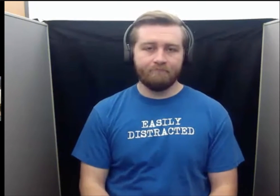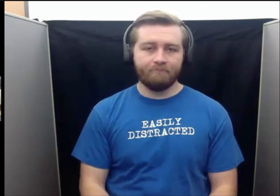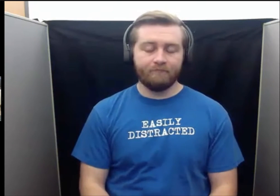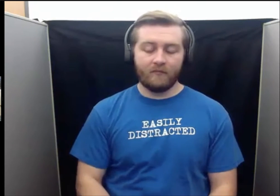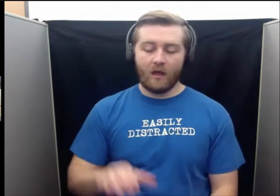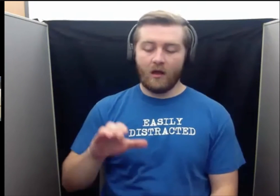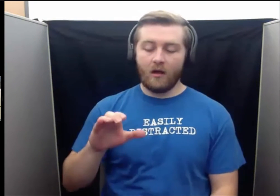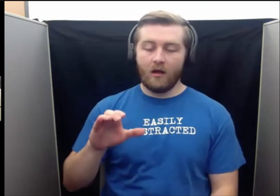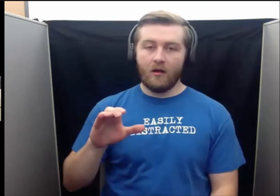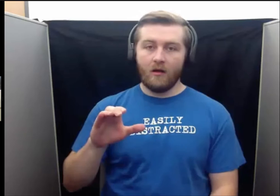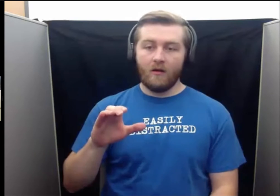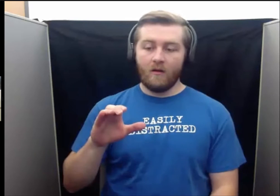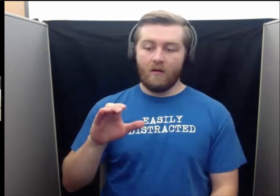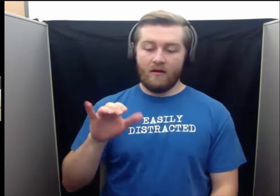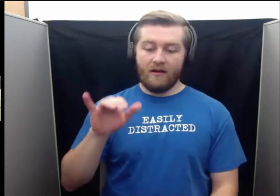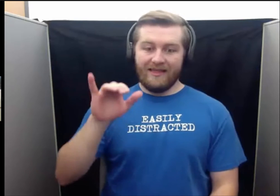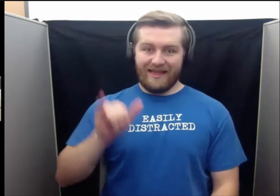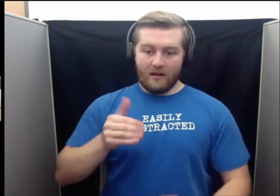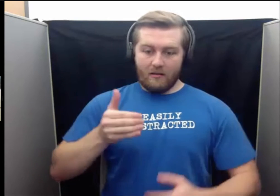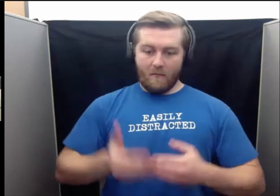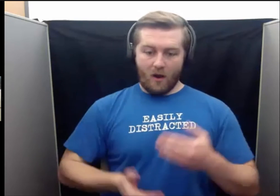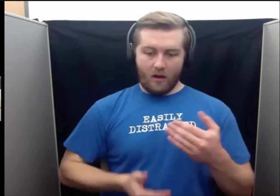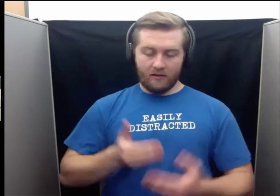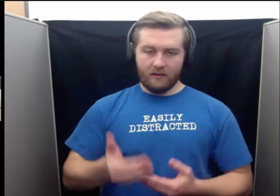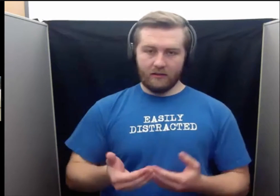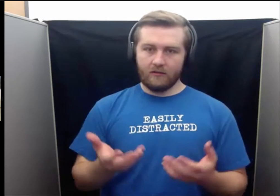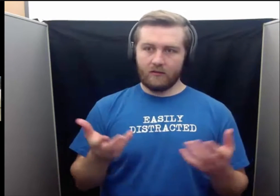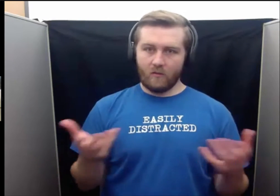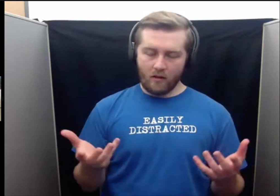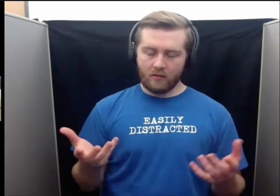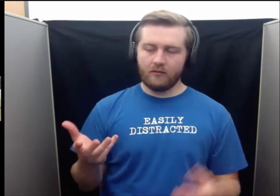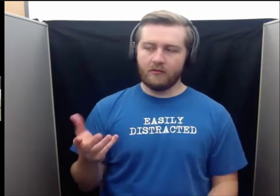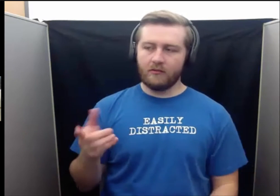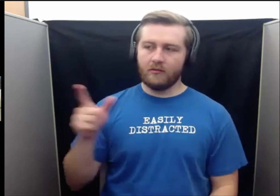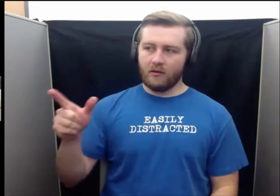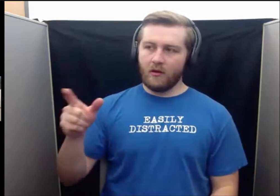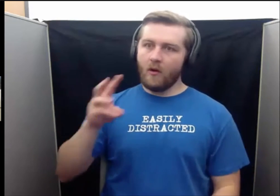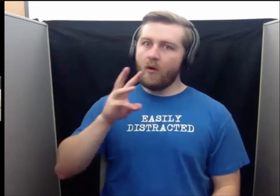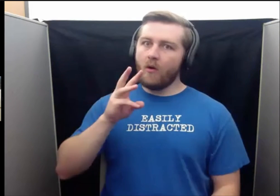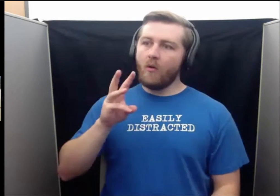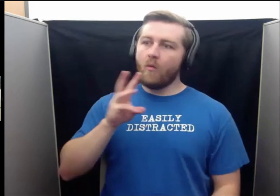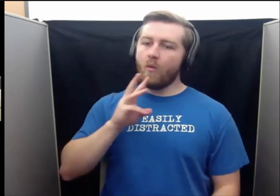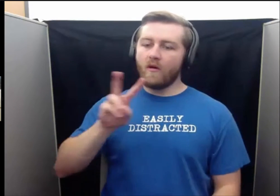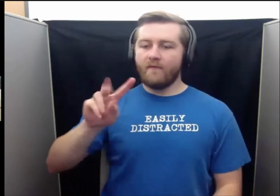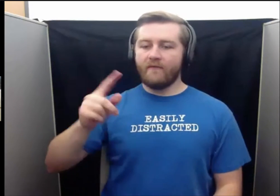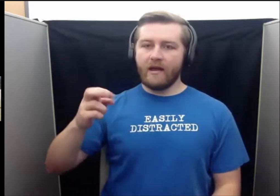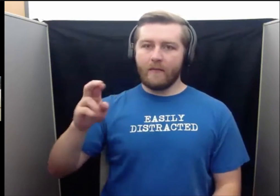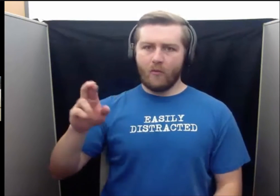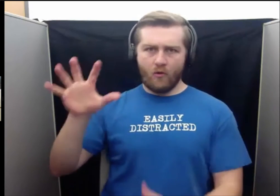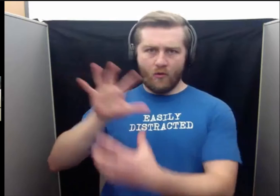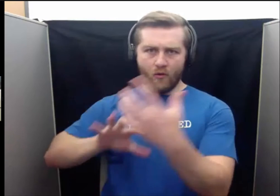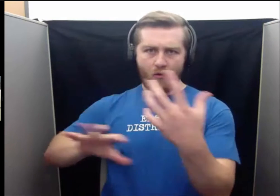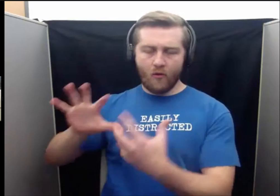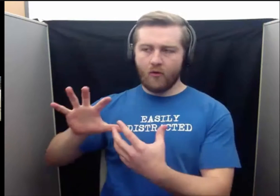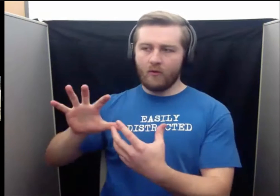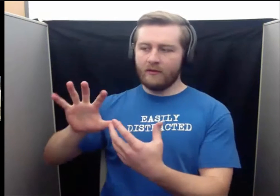Condensation, process in which gaseous water, which happens to be water vapor, is changed into a liquid form, which would be regular